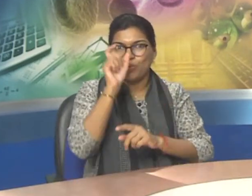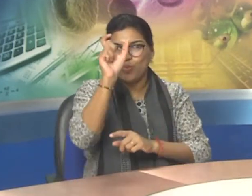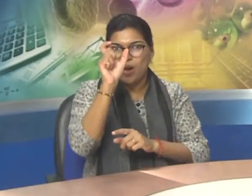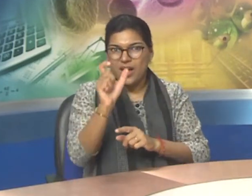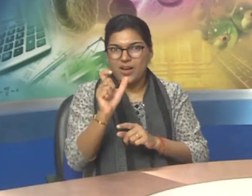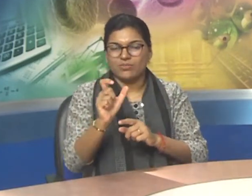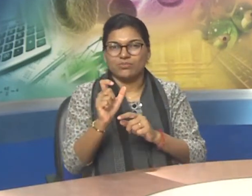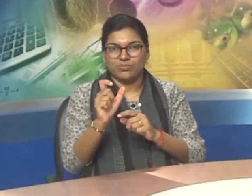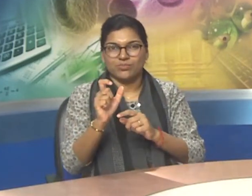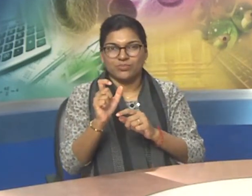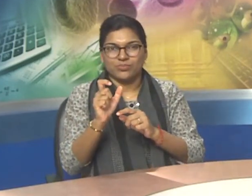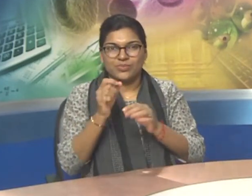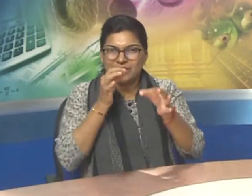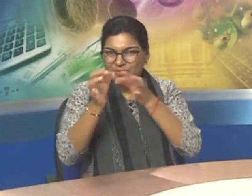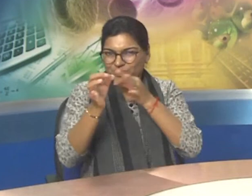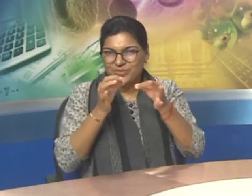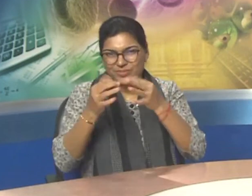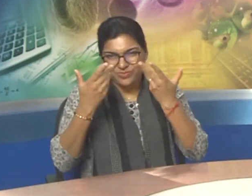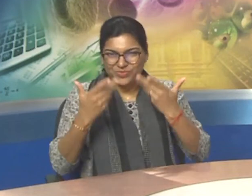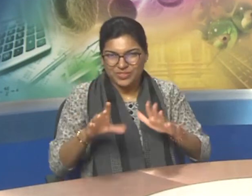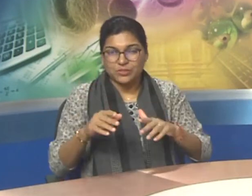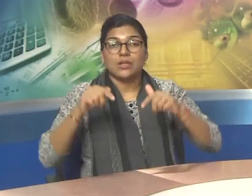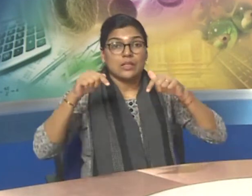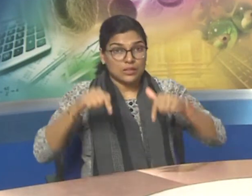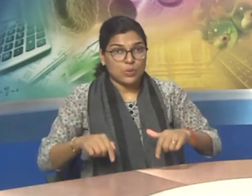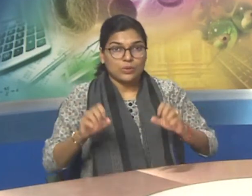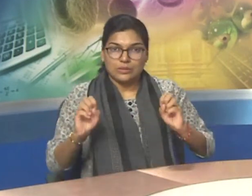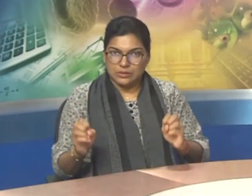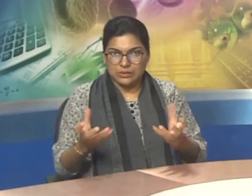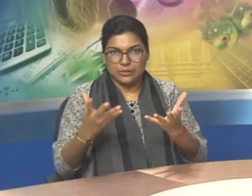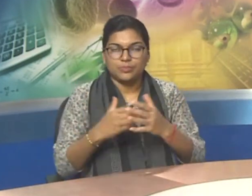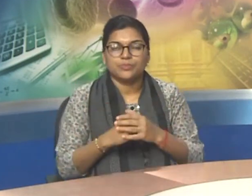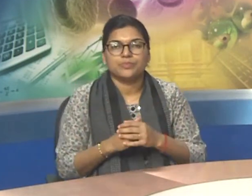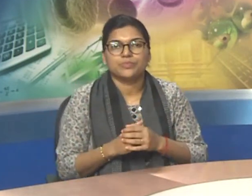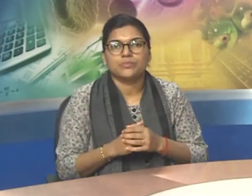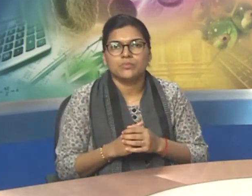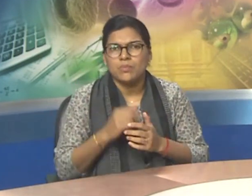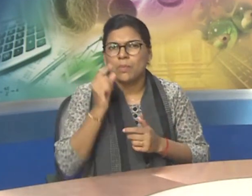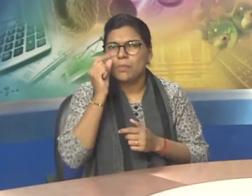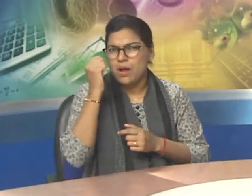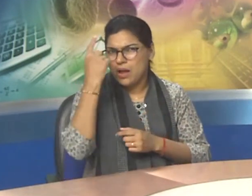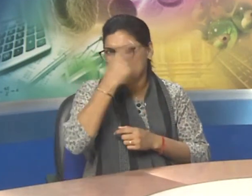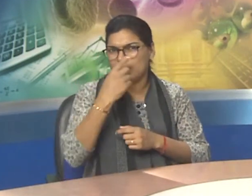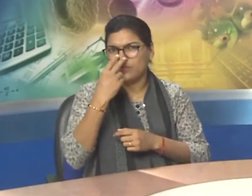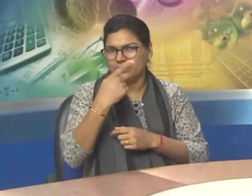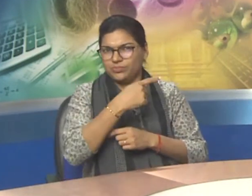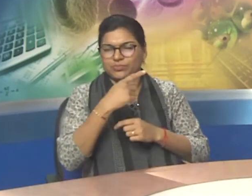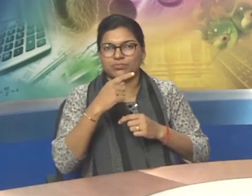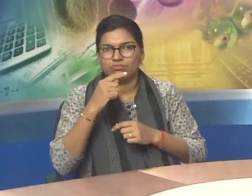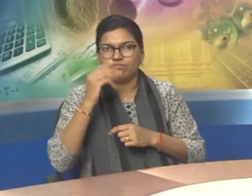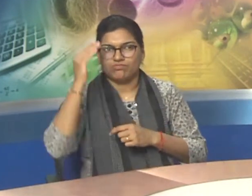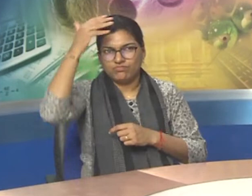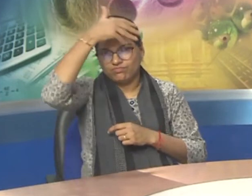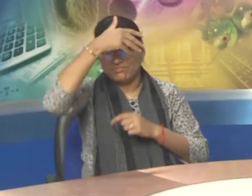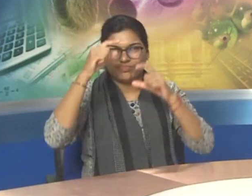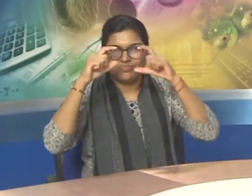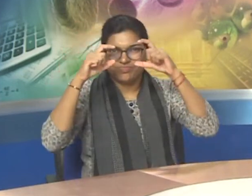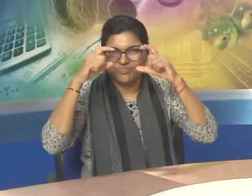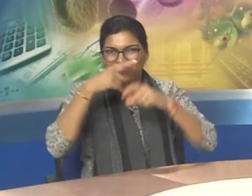So far we have understood the vocabulary from the lesson. From here now we will begin the lesson.